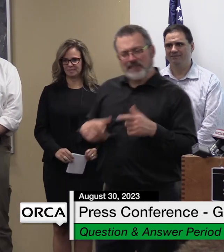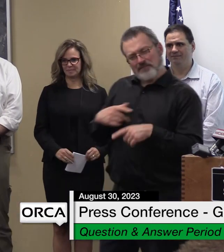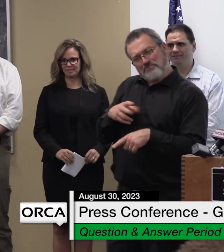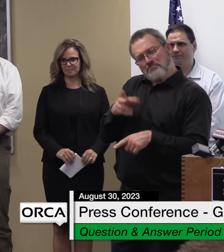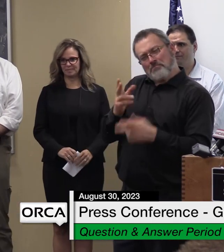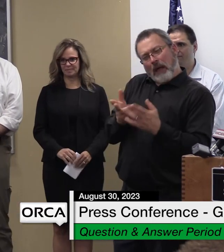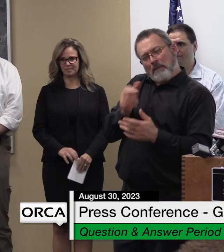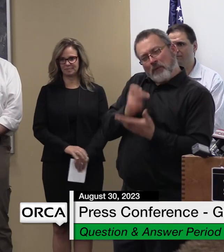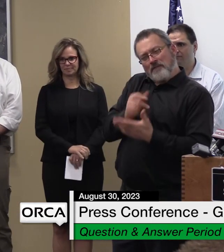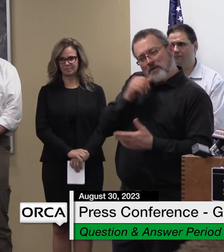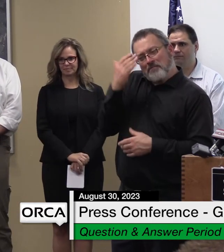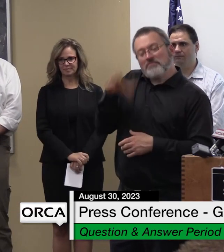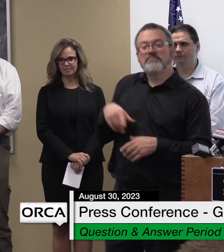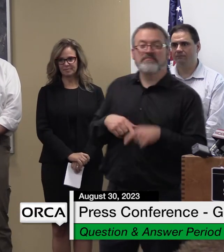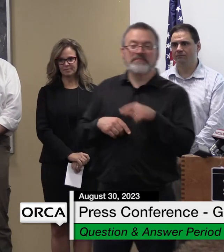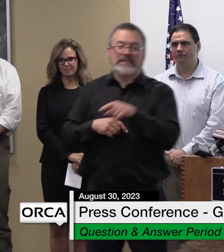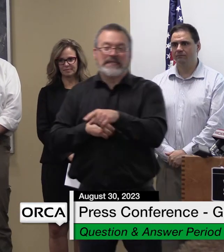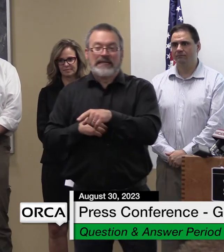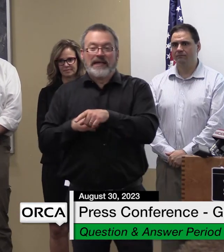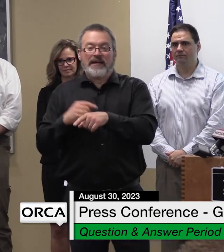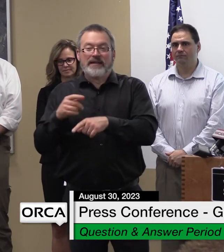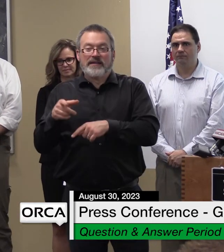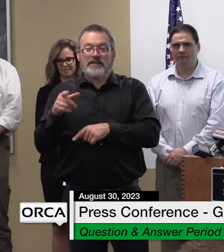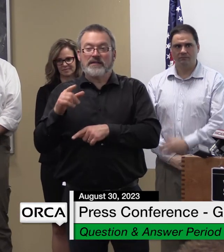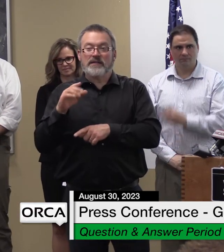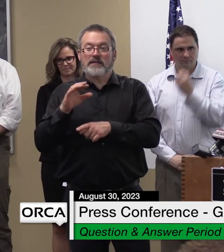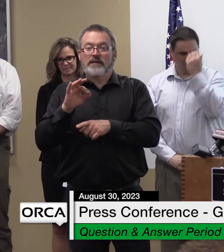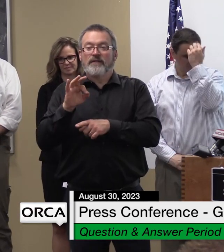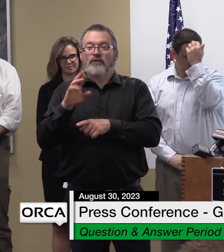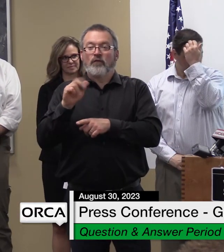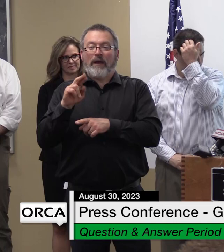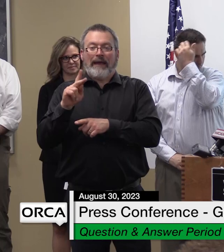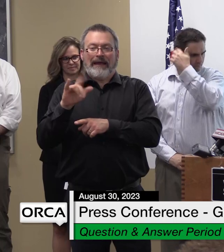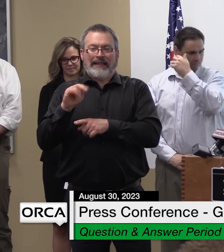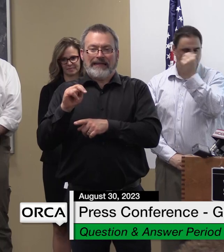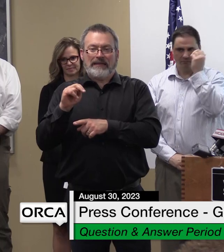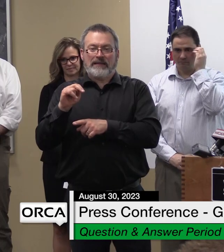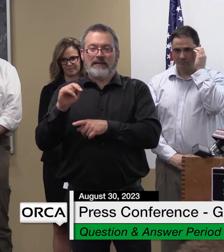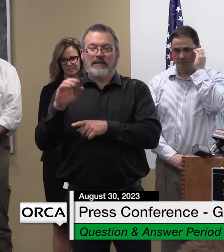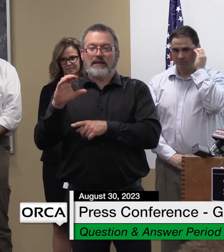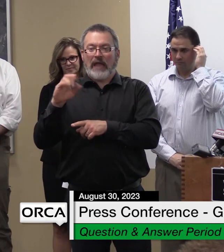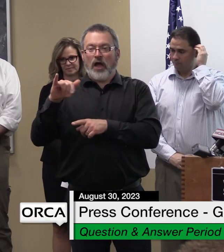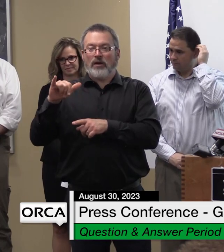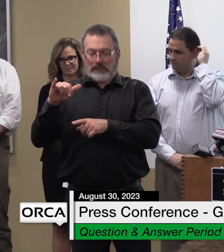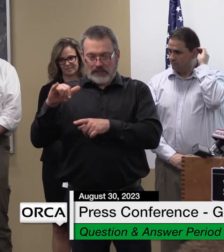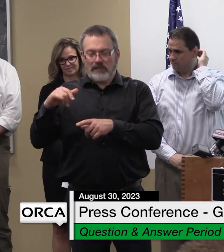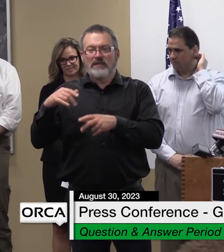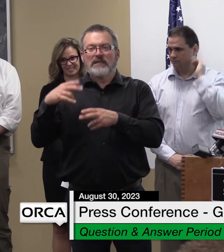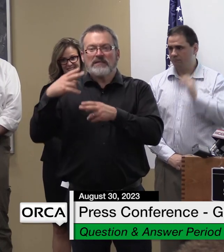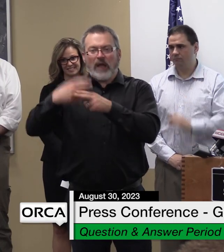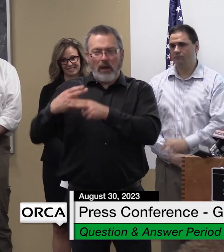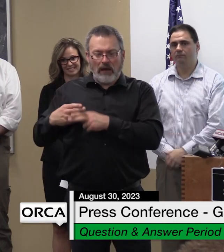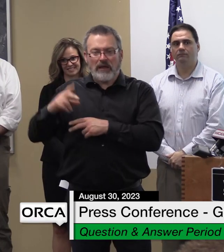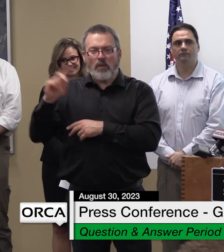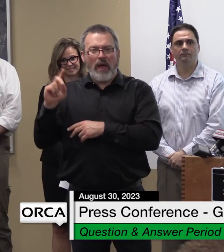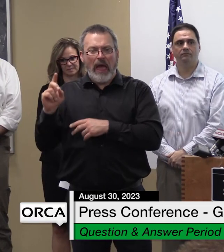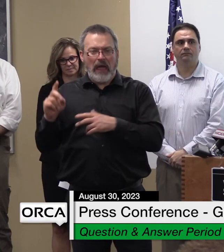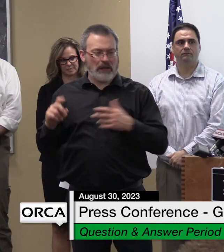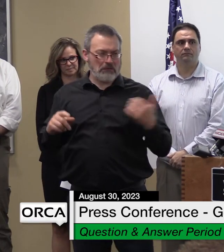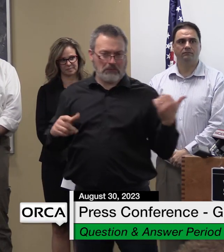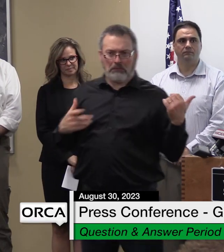Have you received names yet from the Franklin County Democrats? Have not. Okay. Do you know about when you